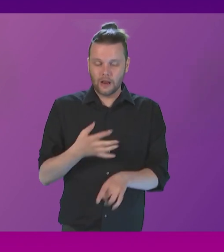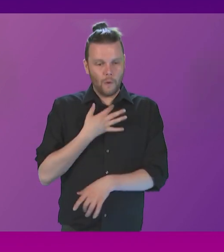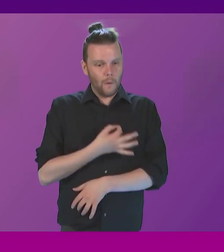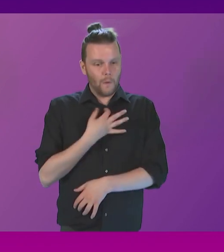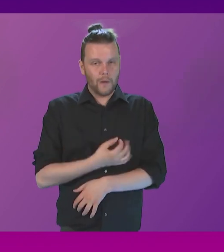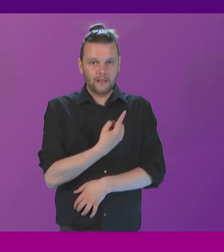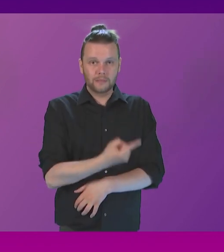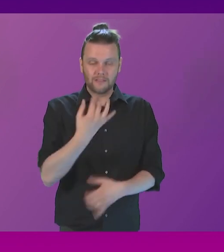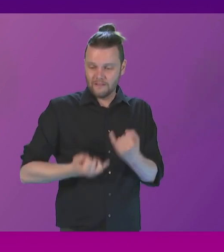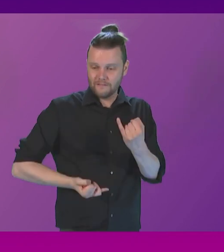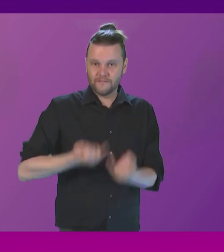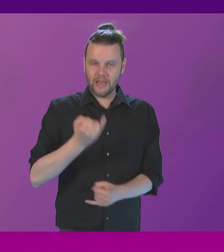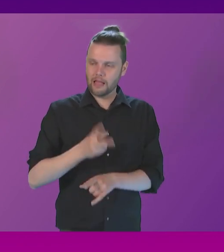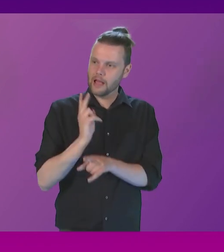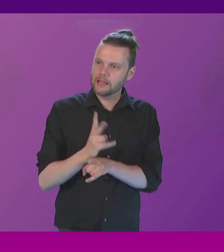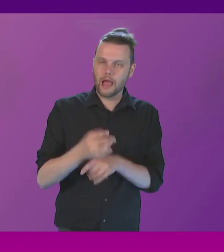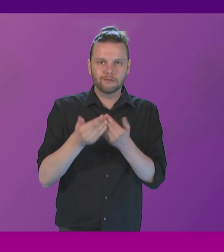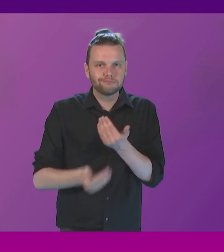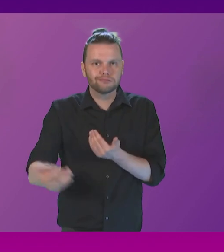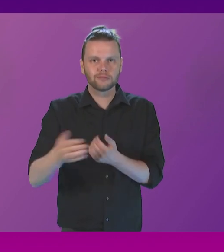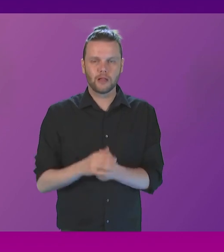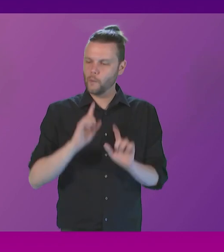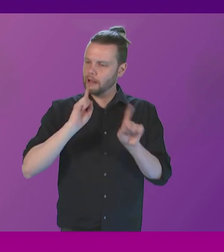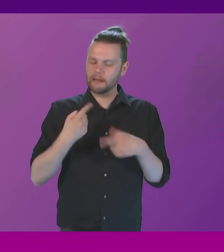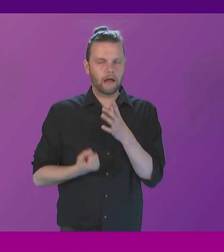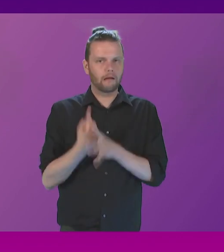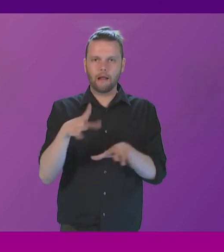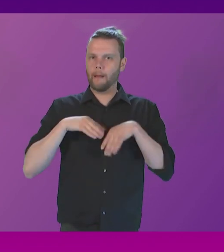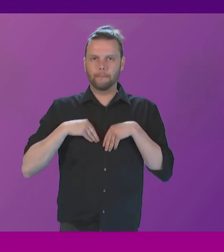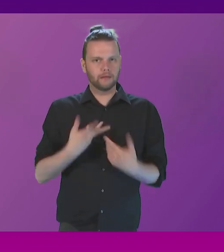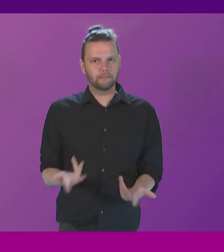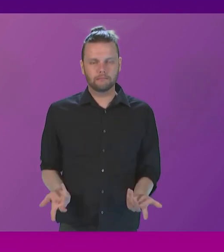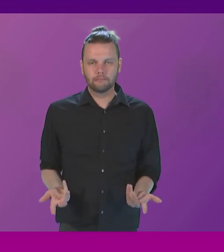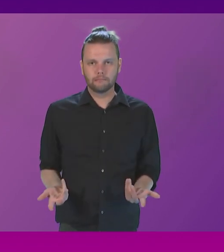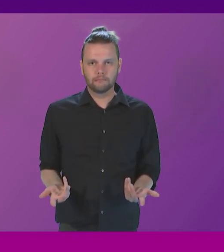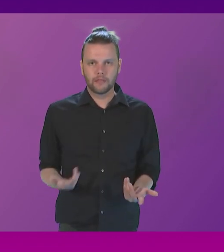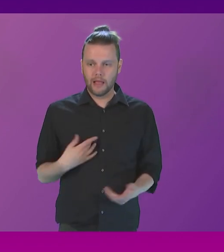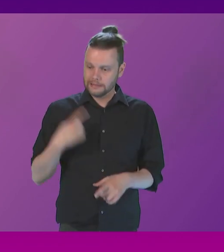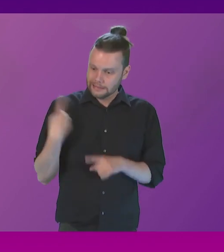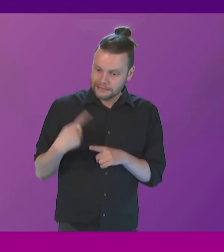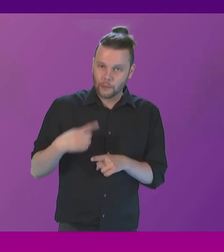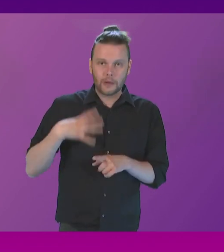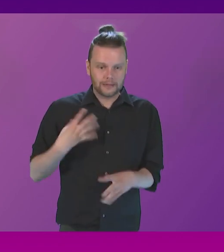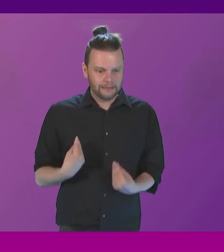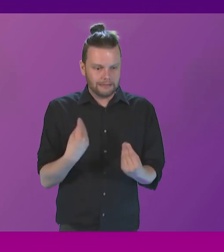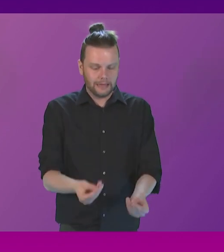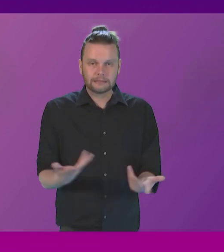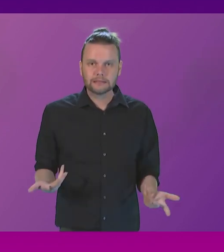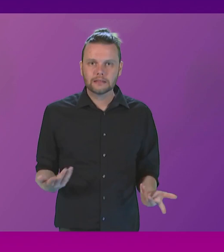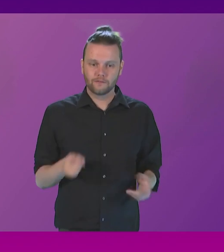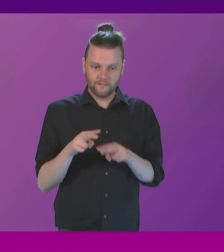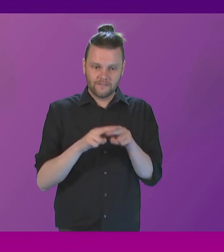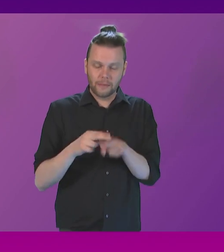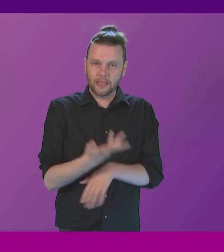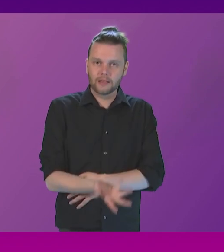that they will be failed over again. And that can't be allowed to happen. Urgency is the very least we can offer these children and their